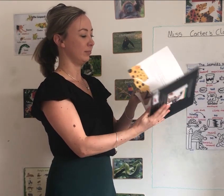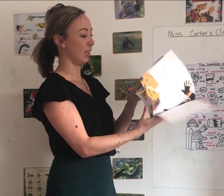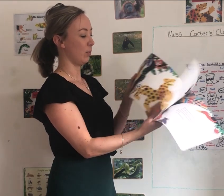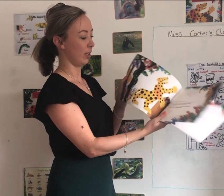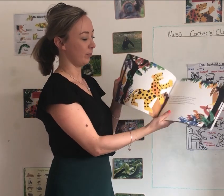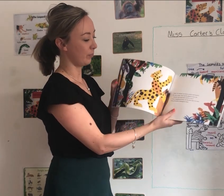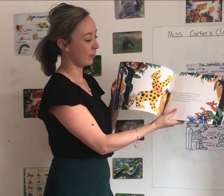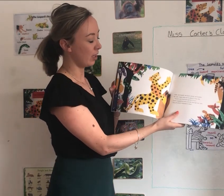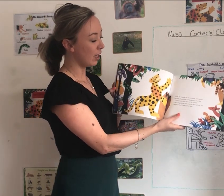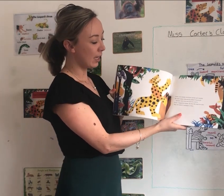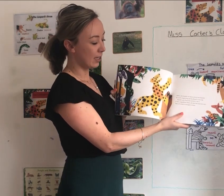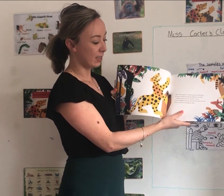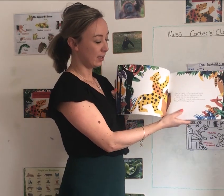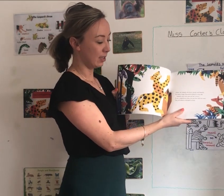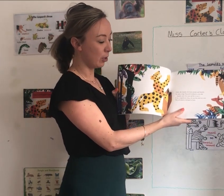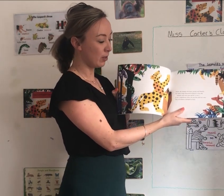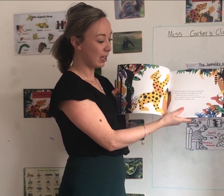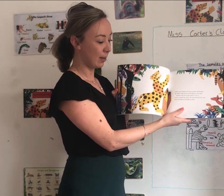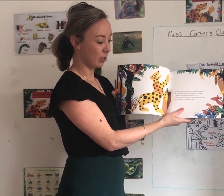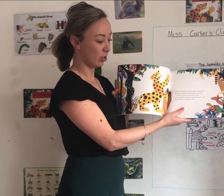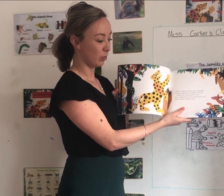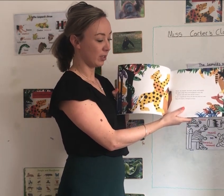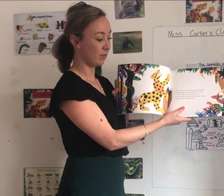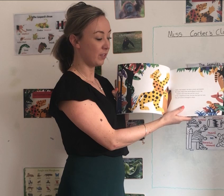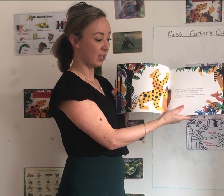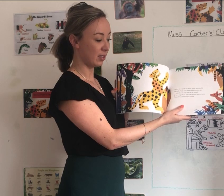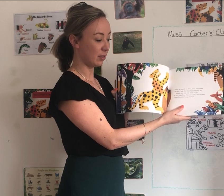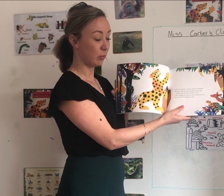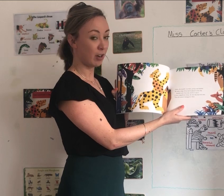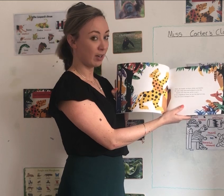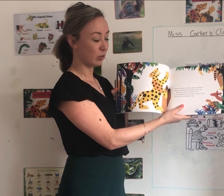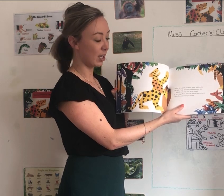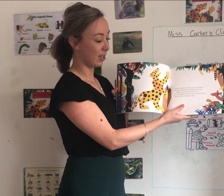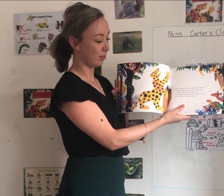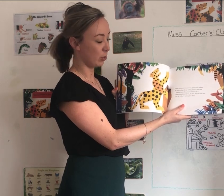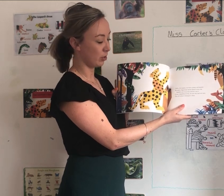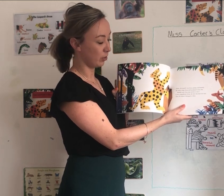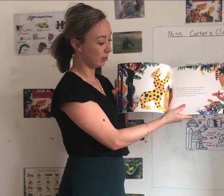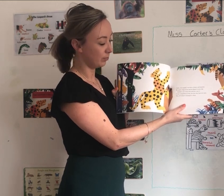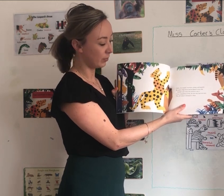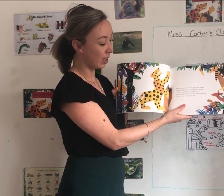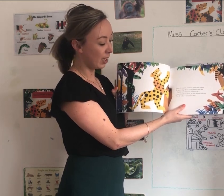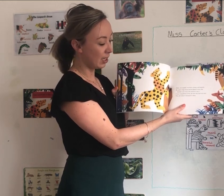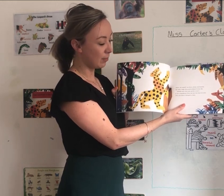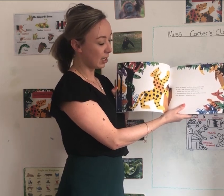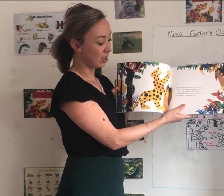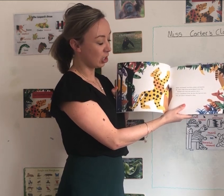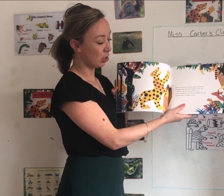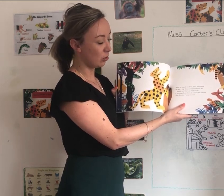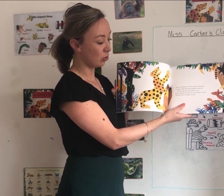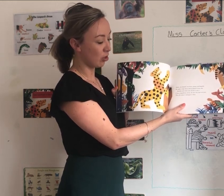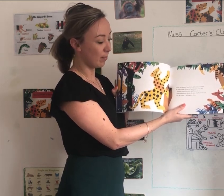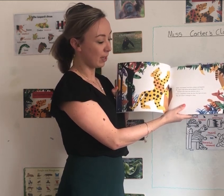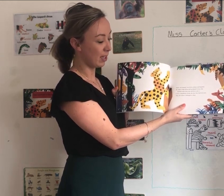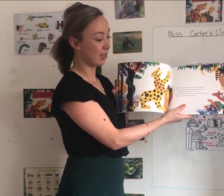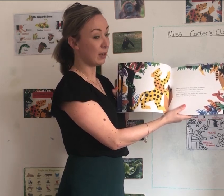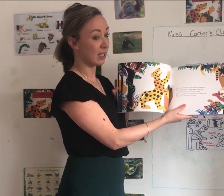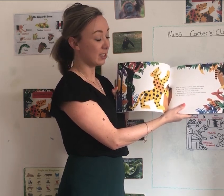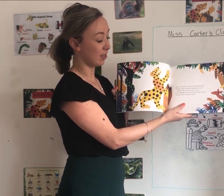Here we go. Acebo the leopard was fierce, proud and boastful. He made a huge drum and he played it every